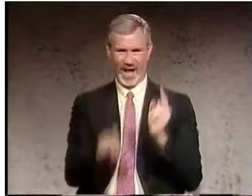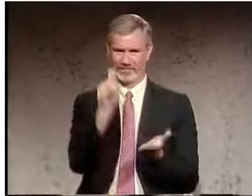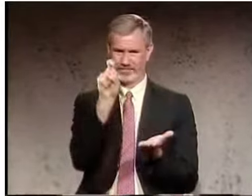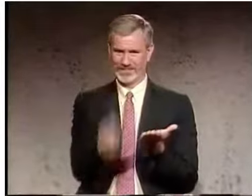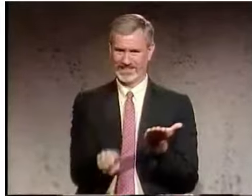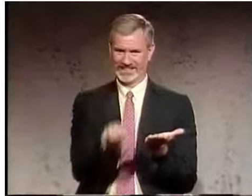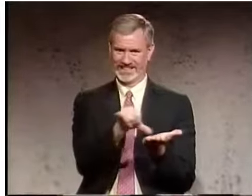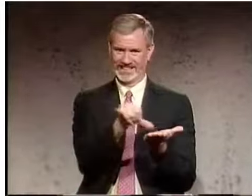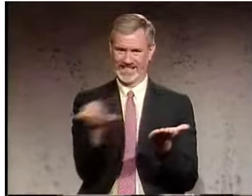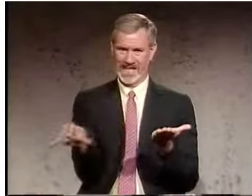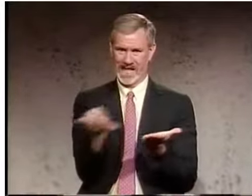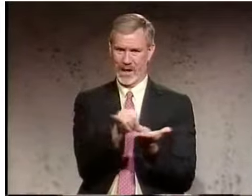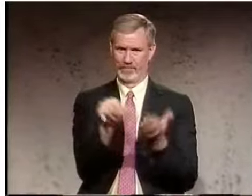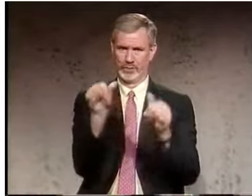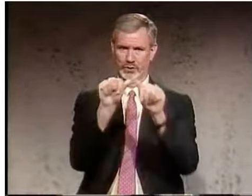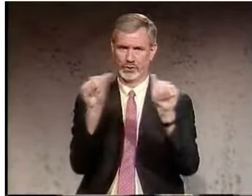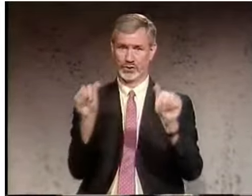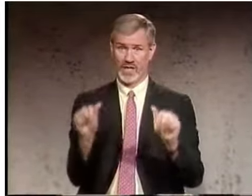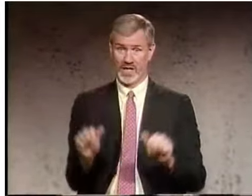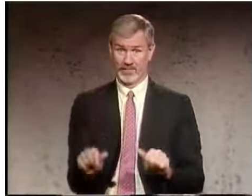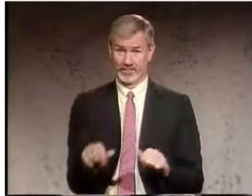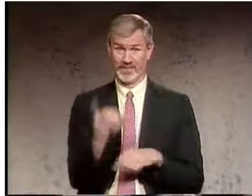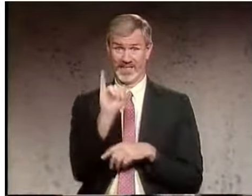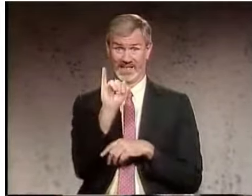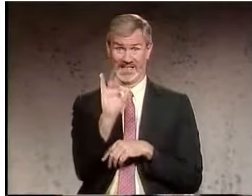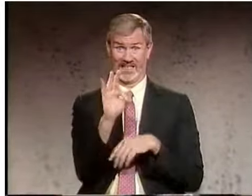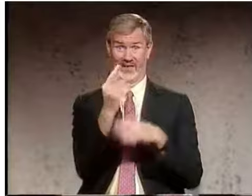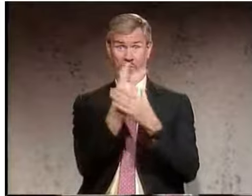If you sign it this way, that would be wrong.